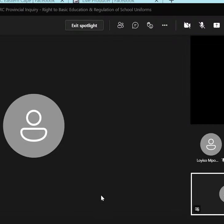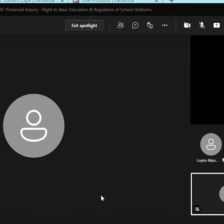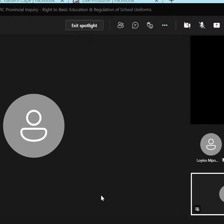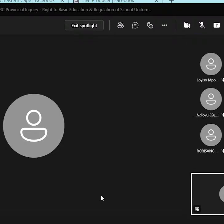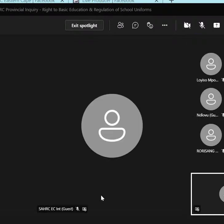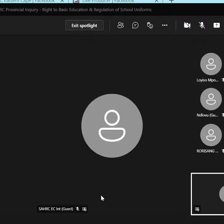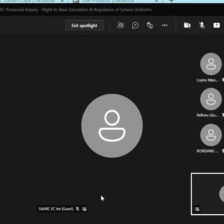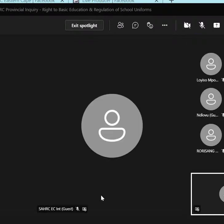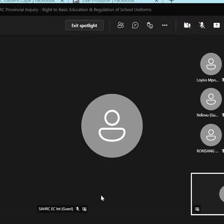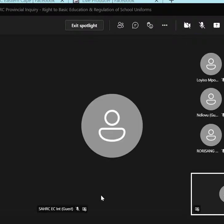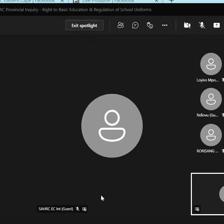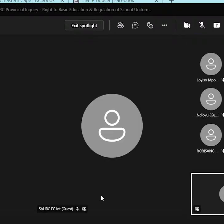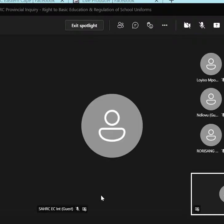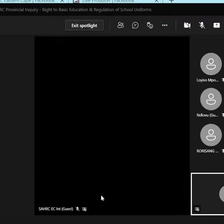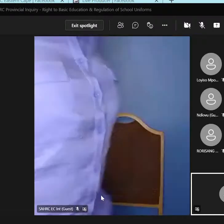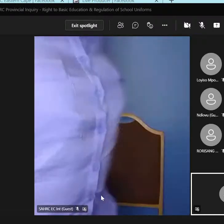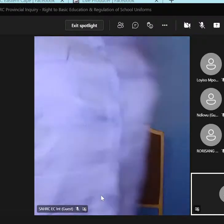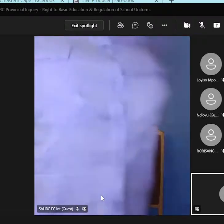Um,